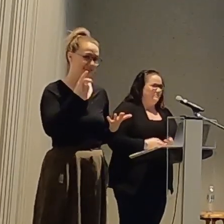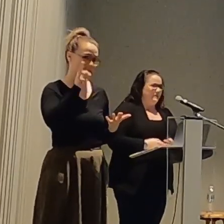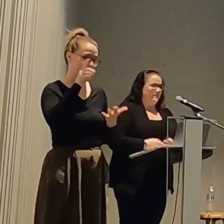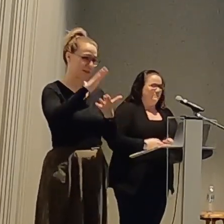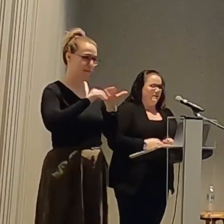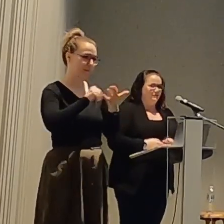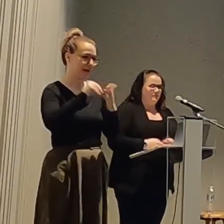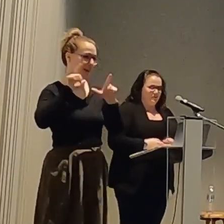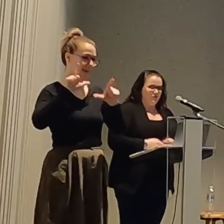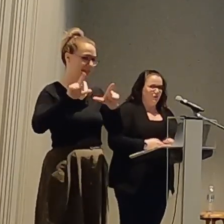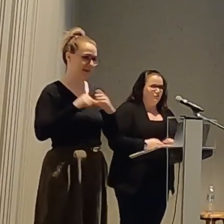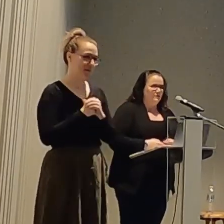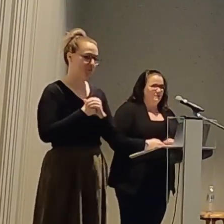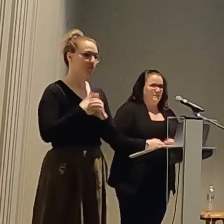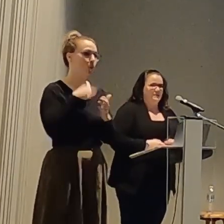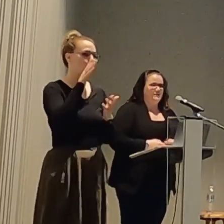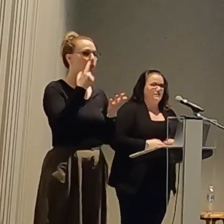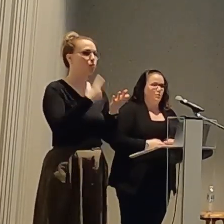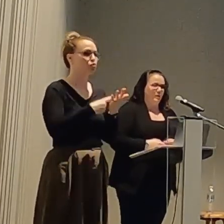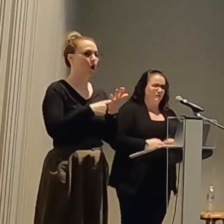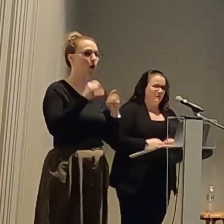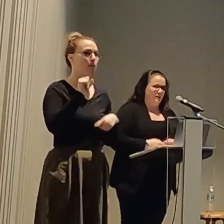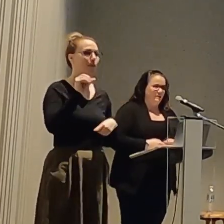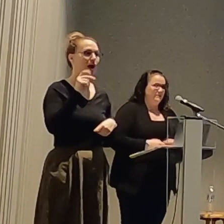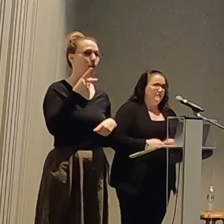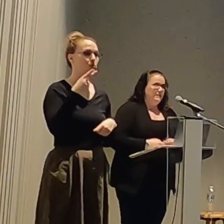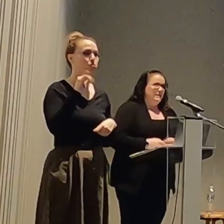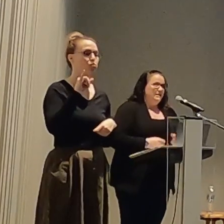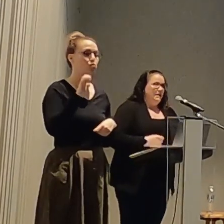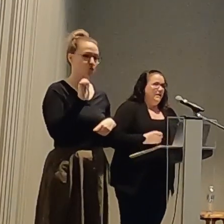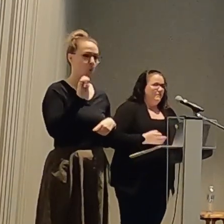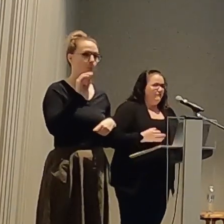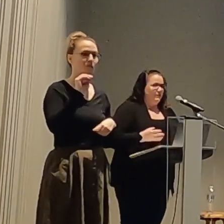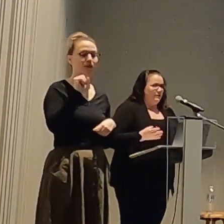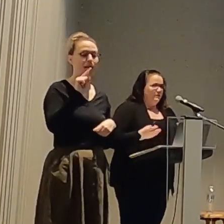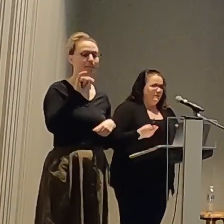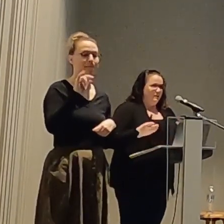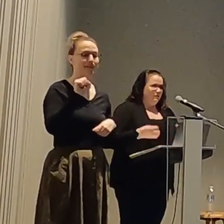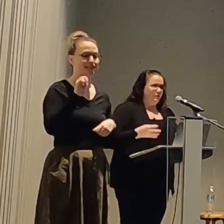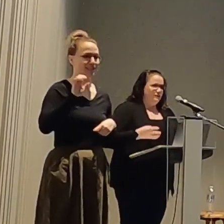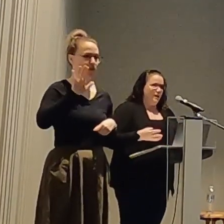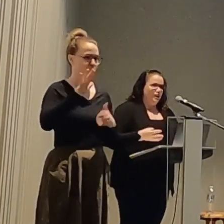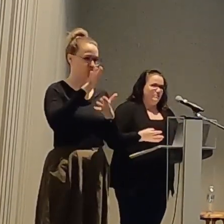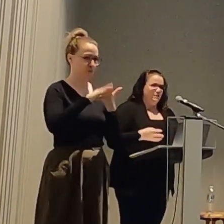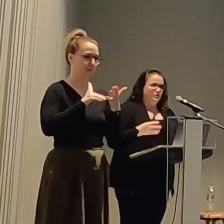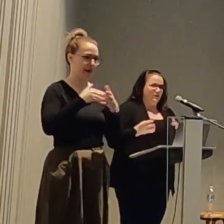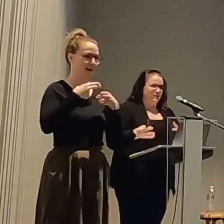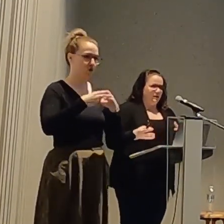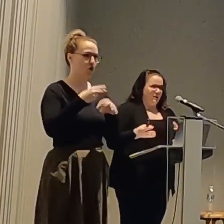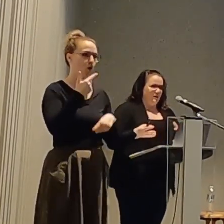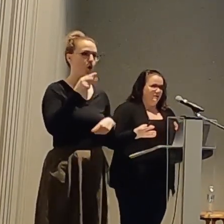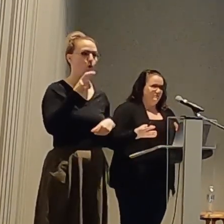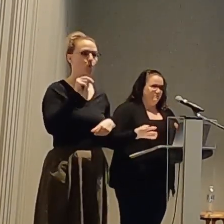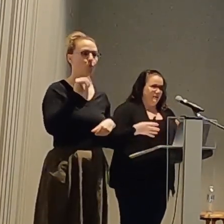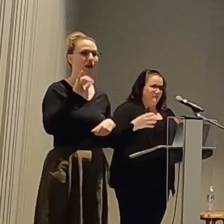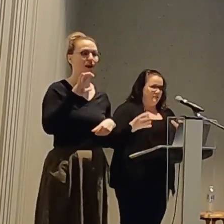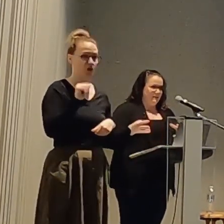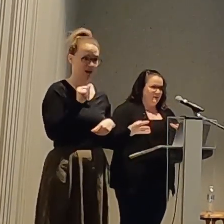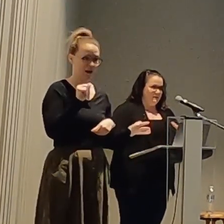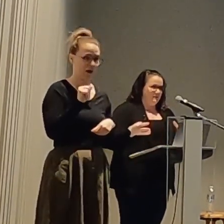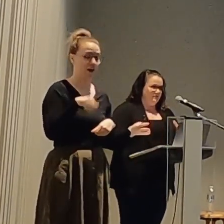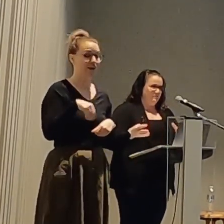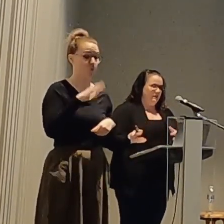talk a little bit about Sophie Matisse's Guernica. However, in order to talk about Guernica